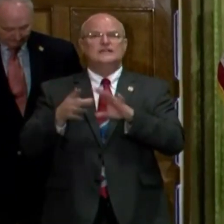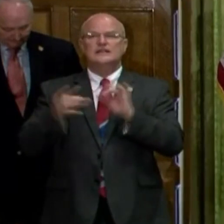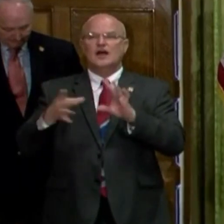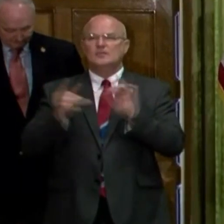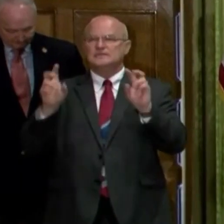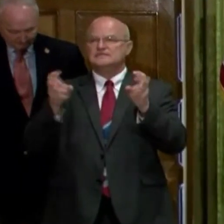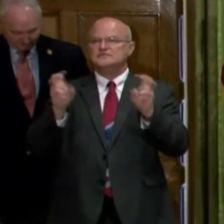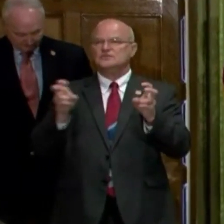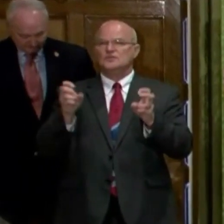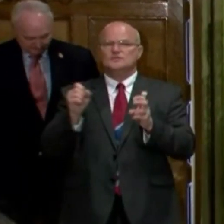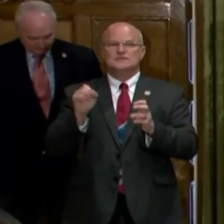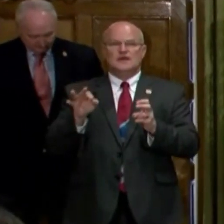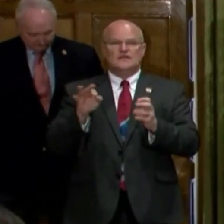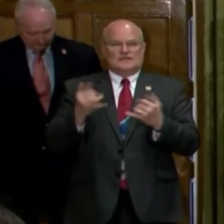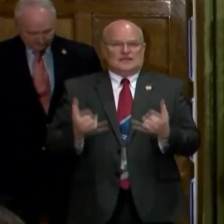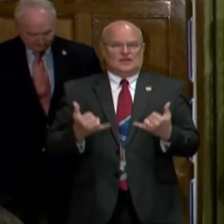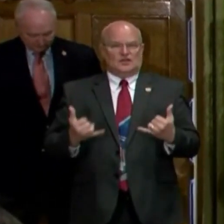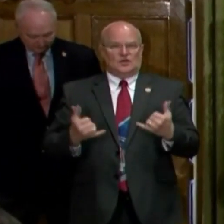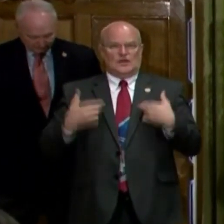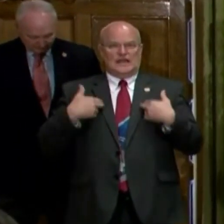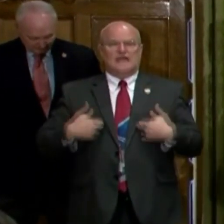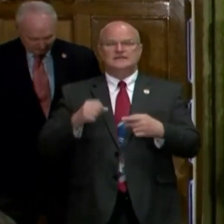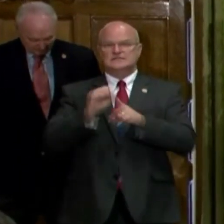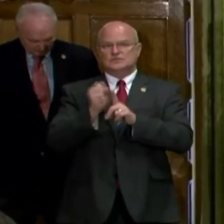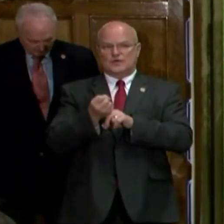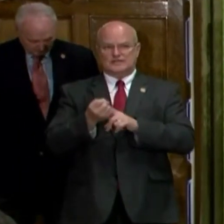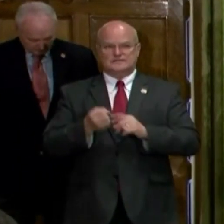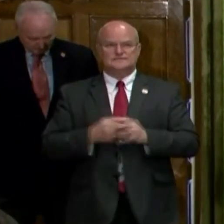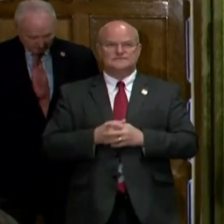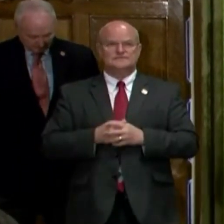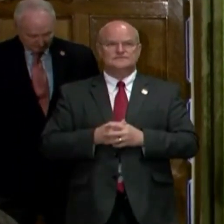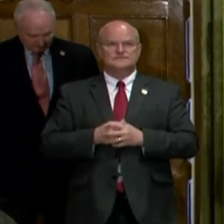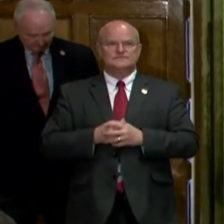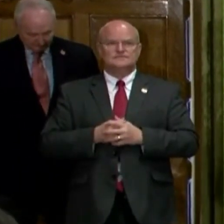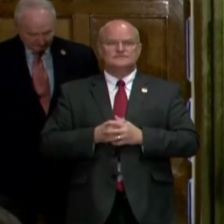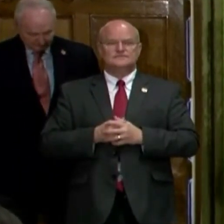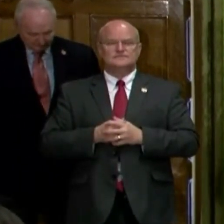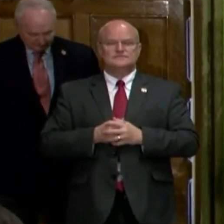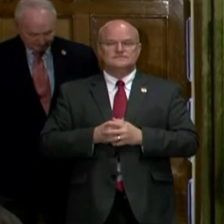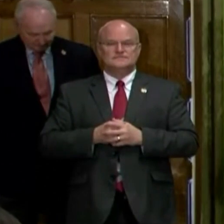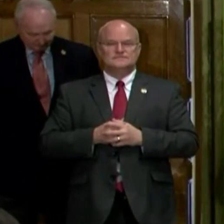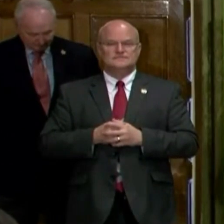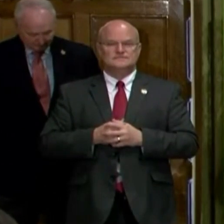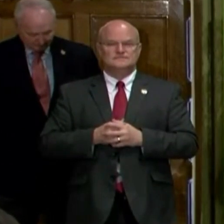comments in terms of the current health situation on COVID-19.